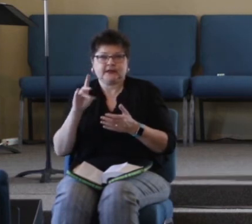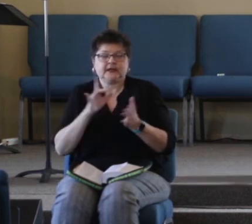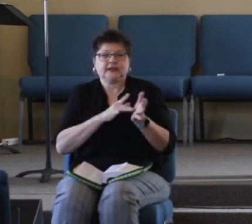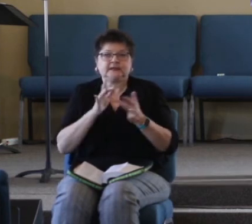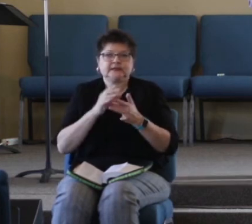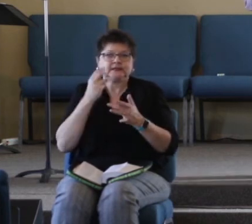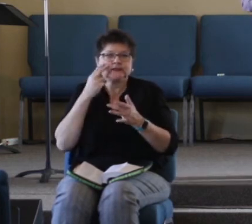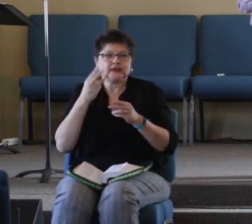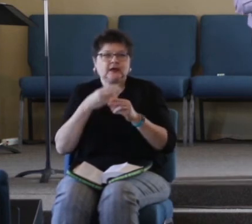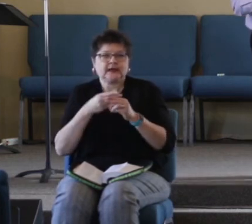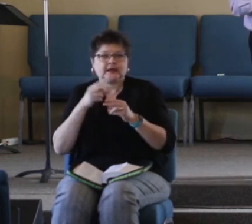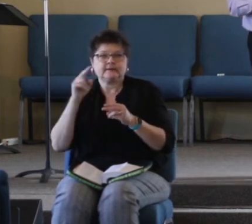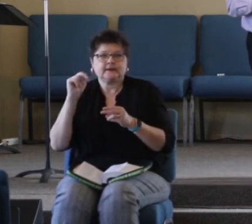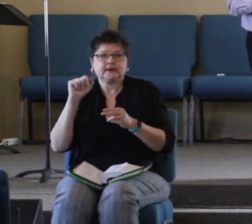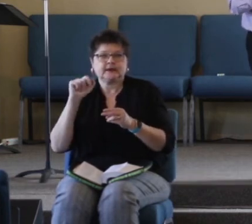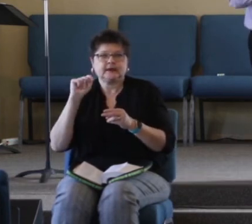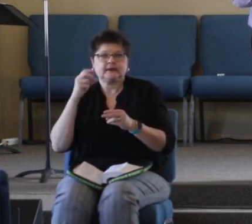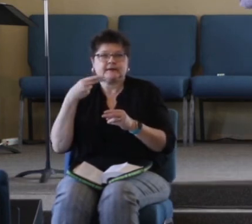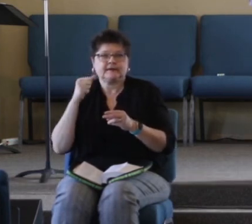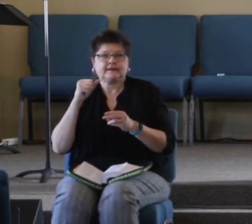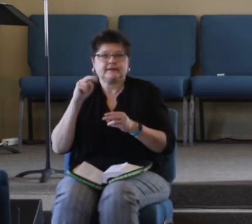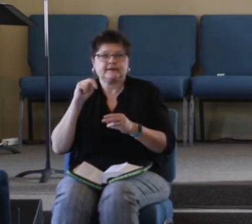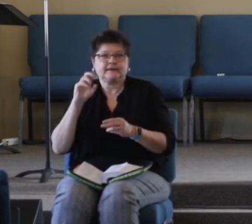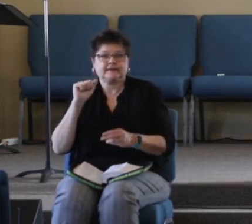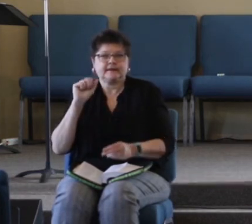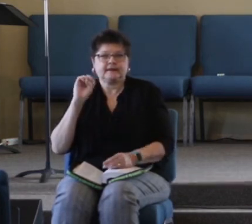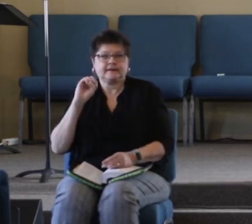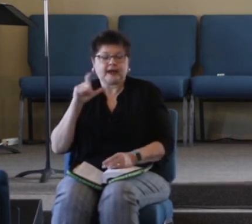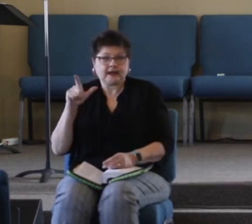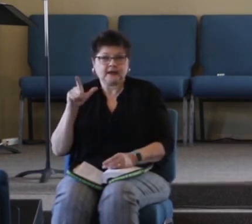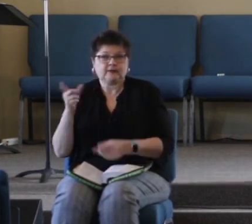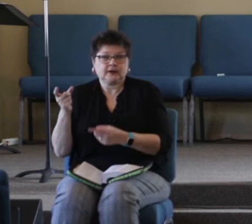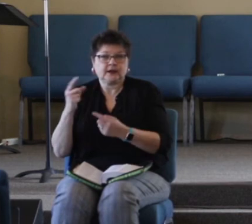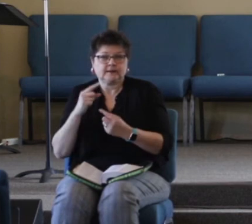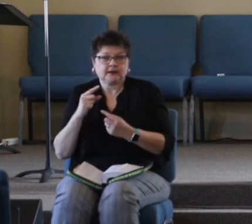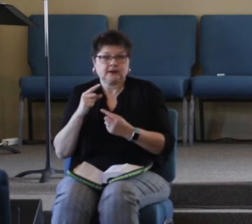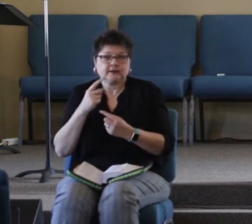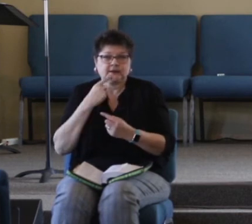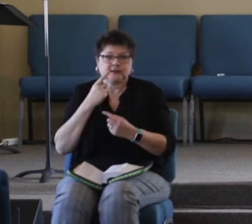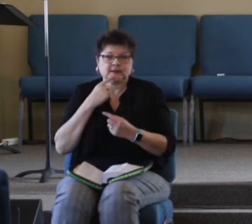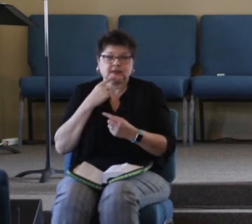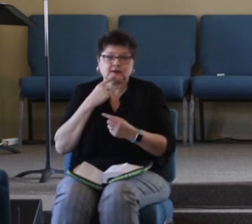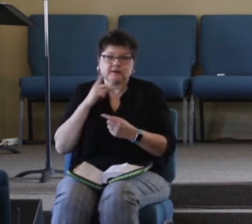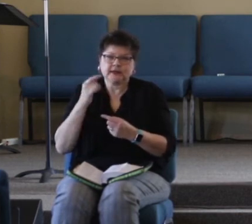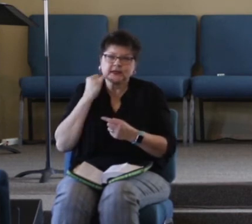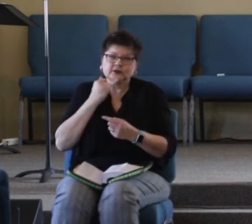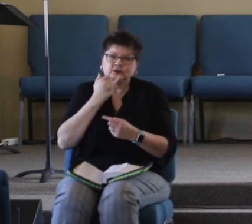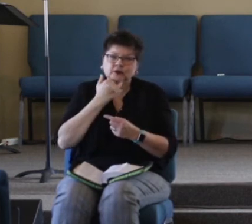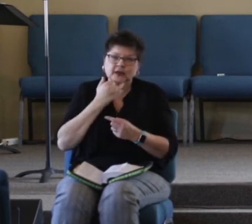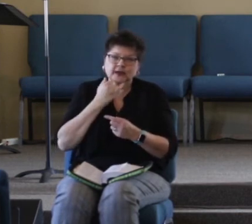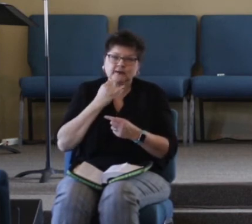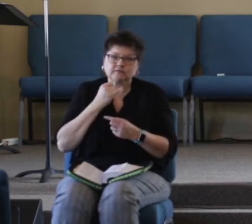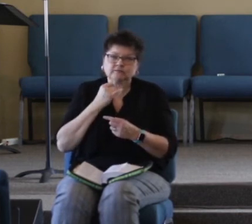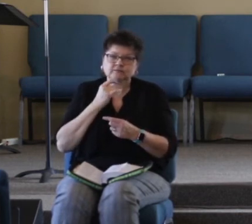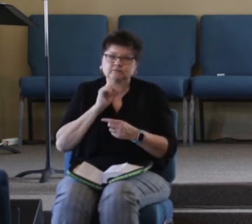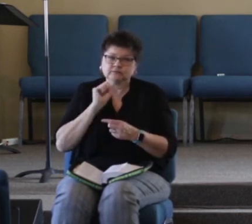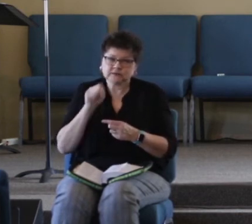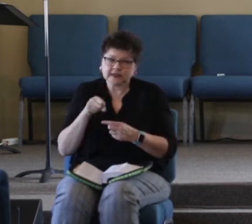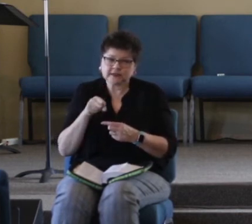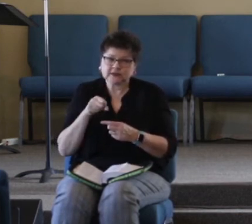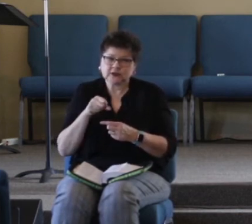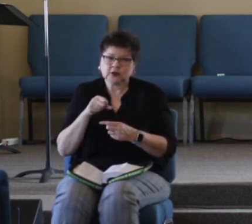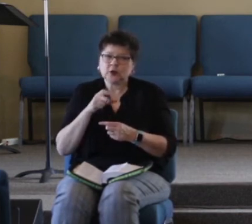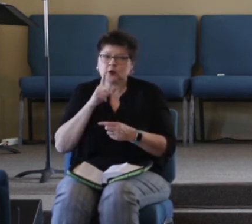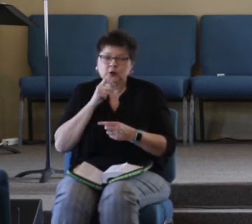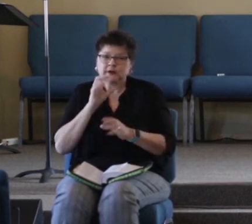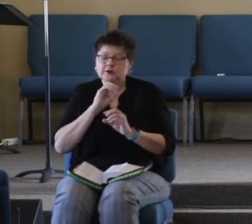an Israelite indeed, in whom there is no deceit." Nathanael said to him, "How do you know me?"